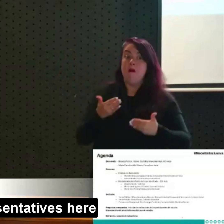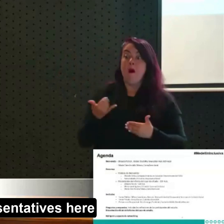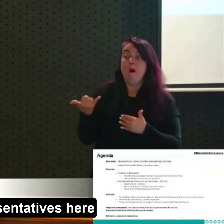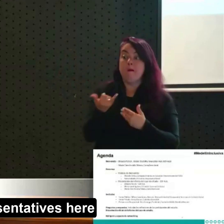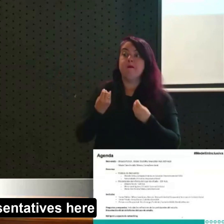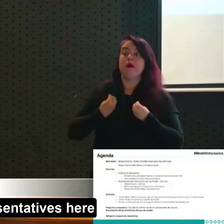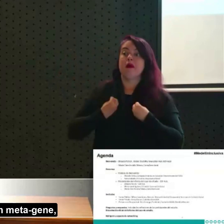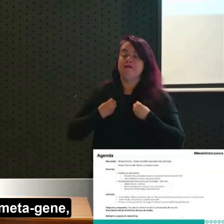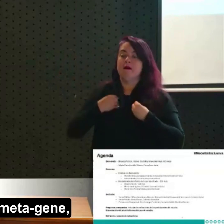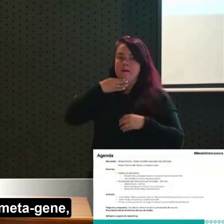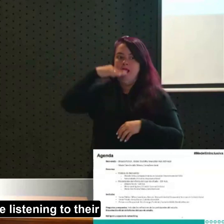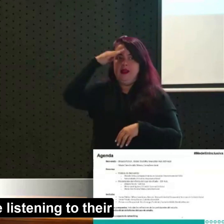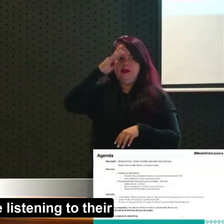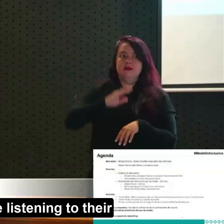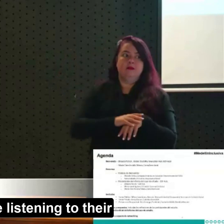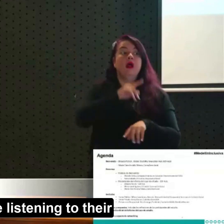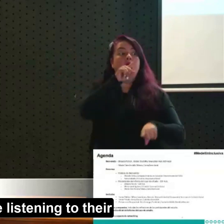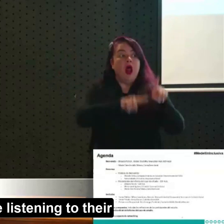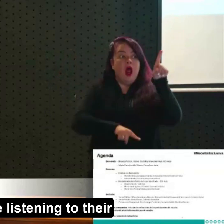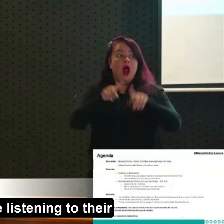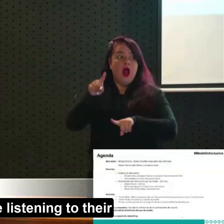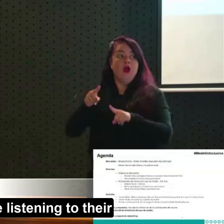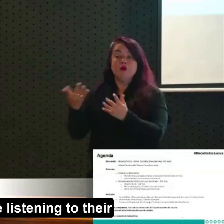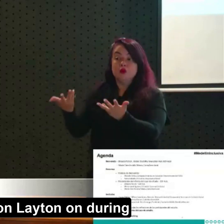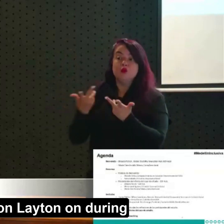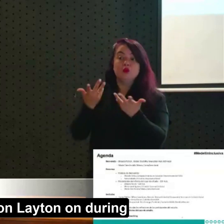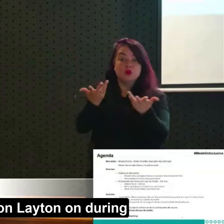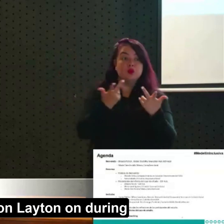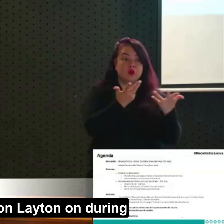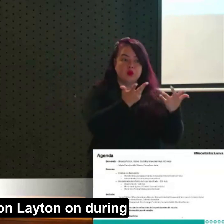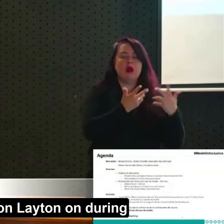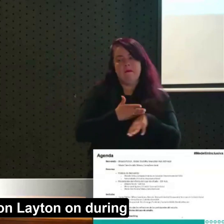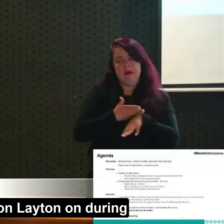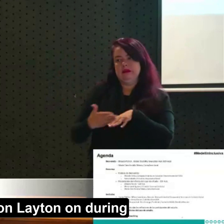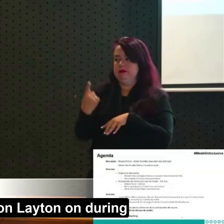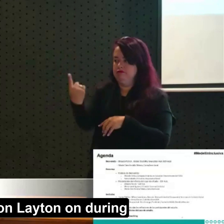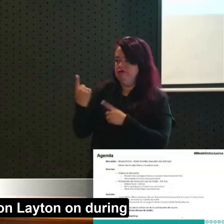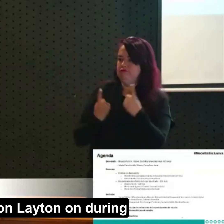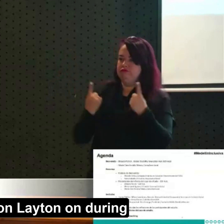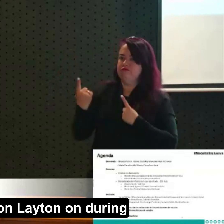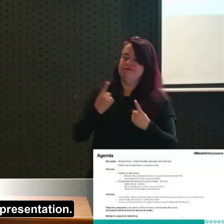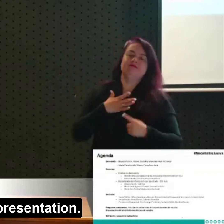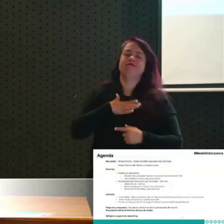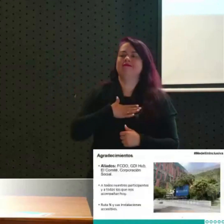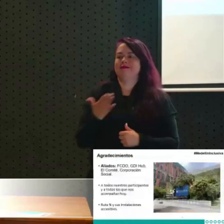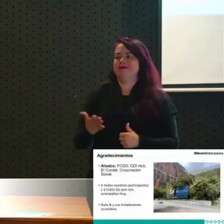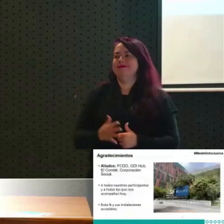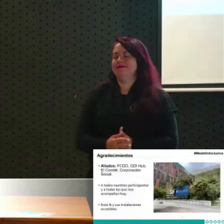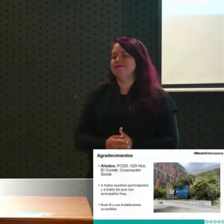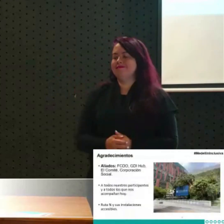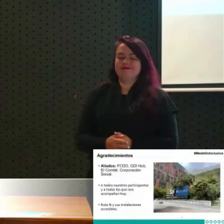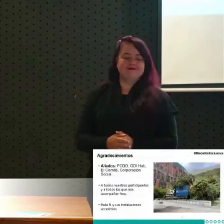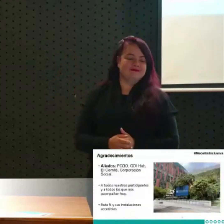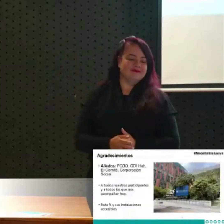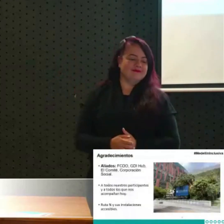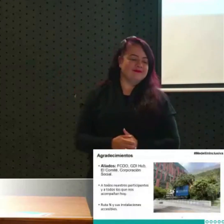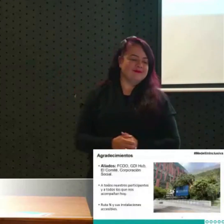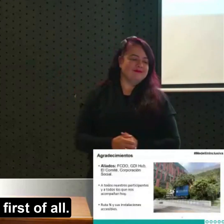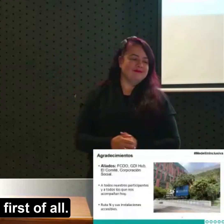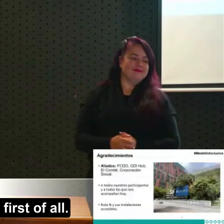disability representatives here in Medellin. We will be listening to their comments later on during the presentation.